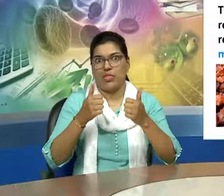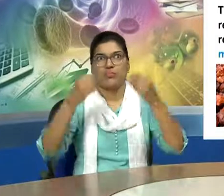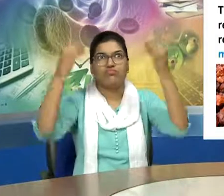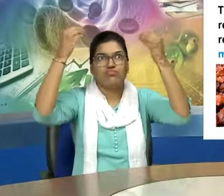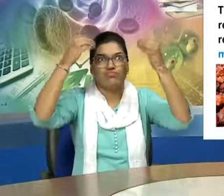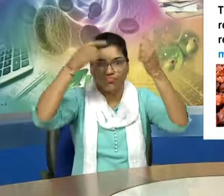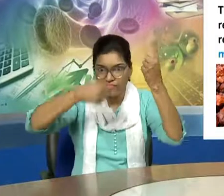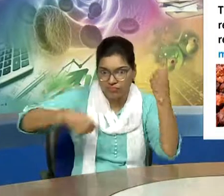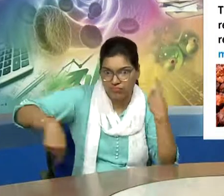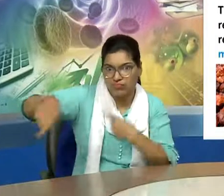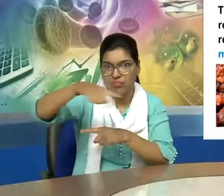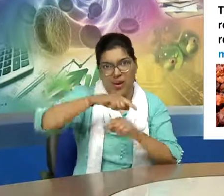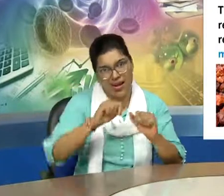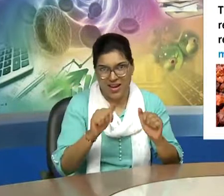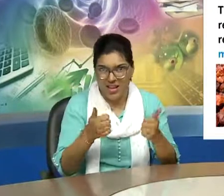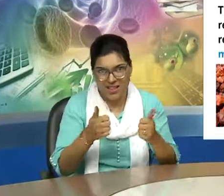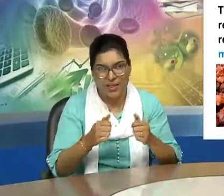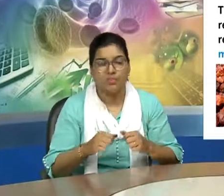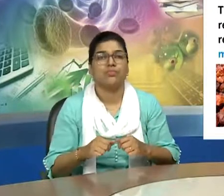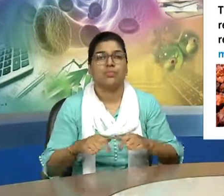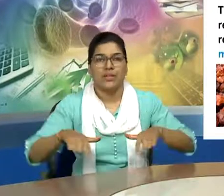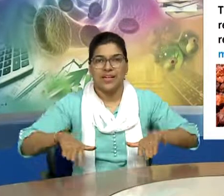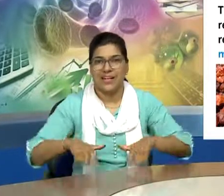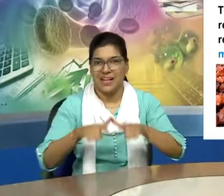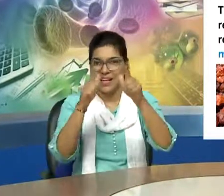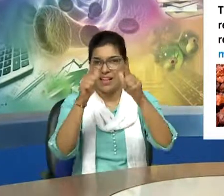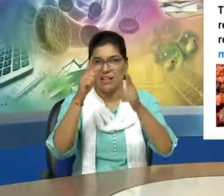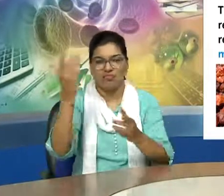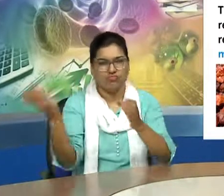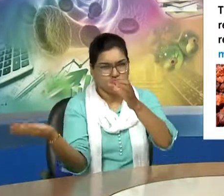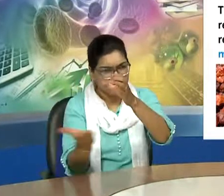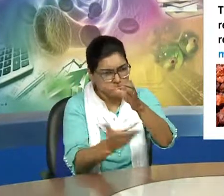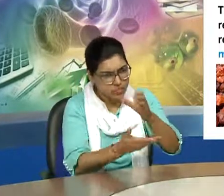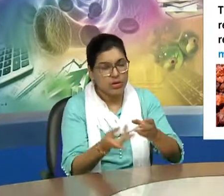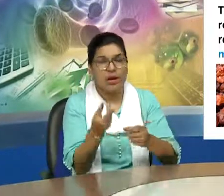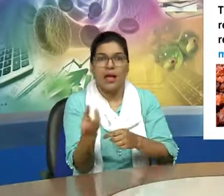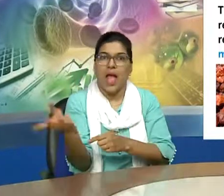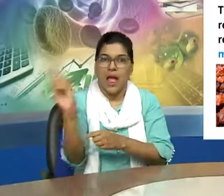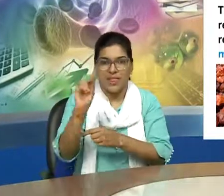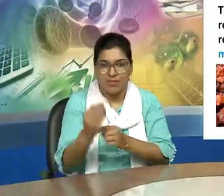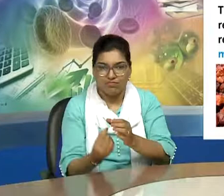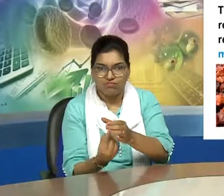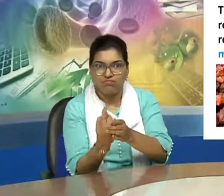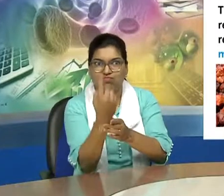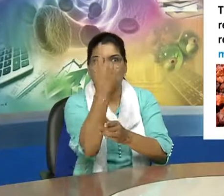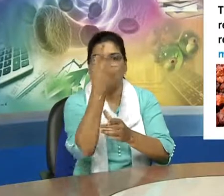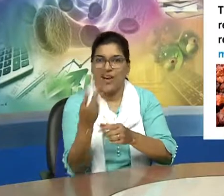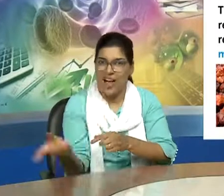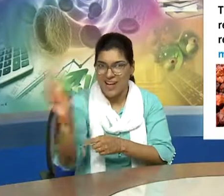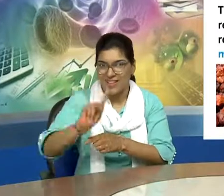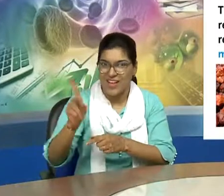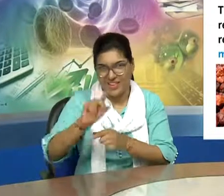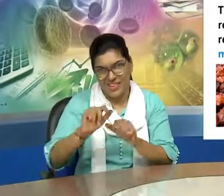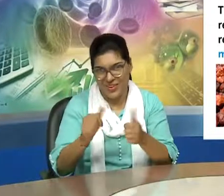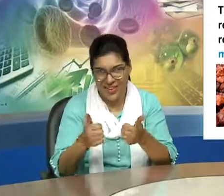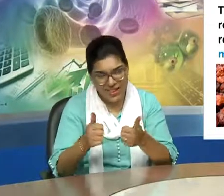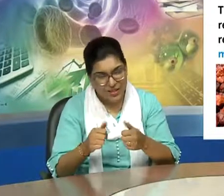Water. We know that water gets recycled. So if the water at our home is